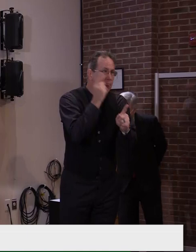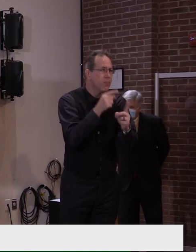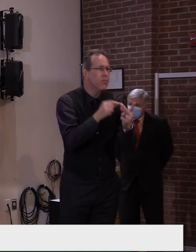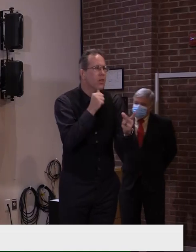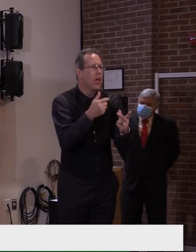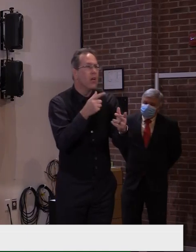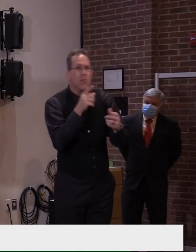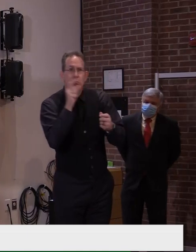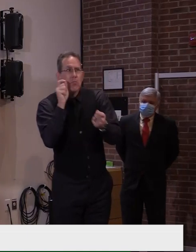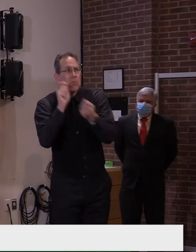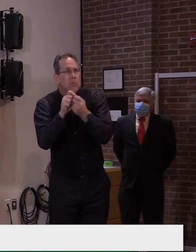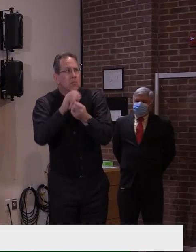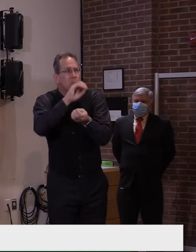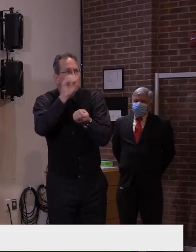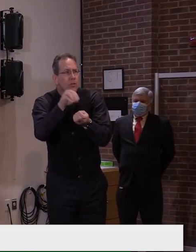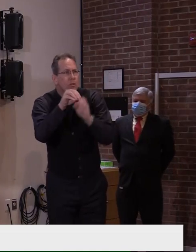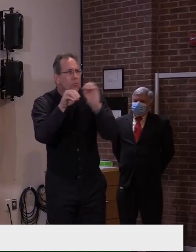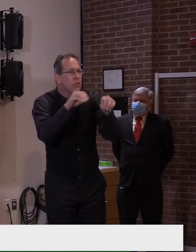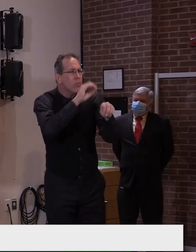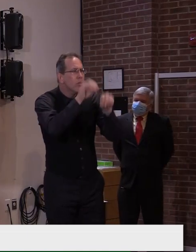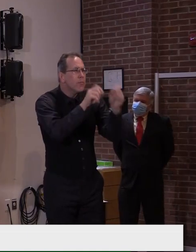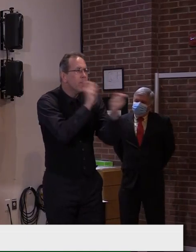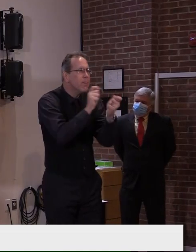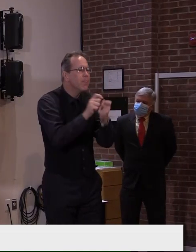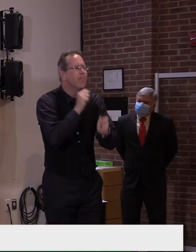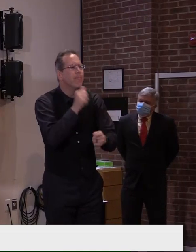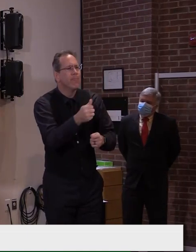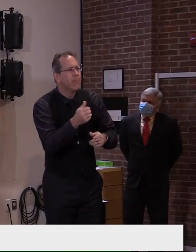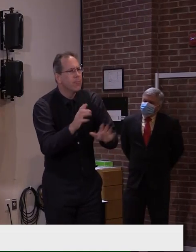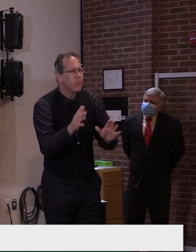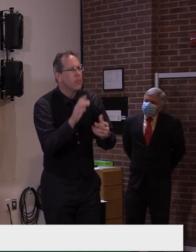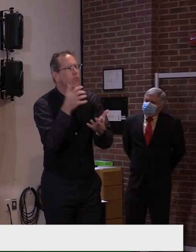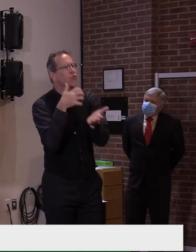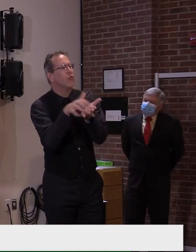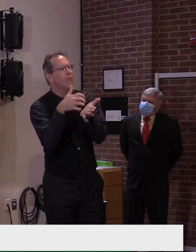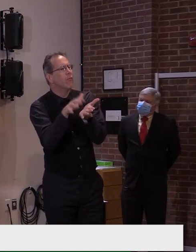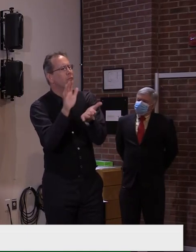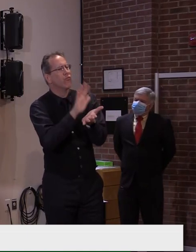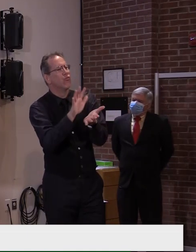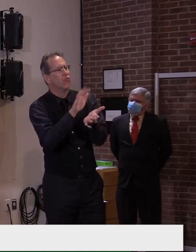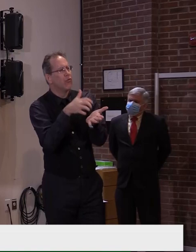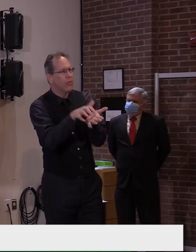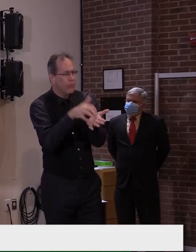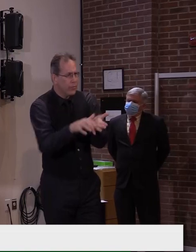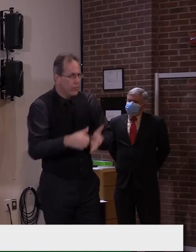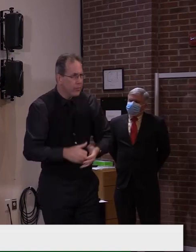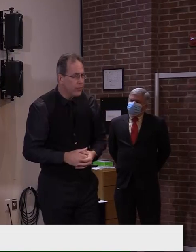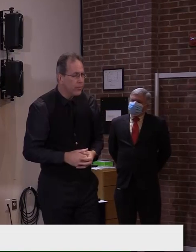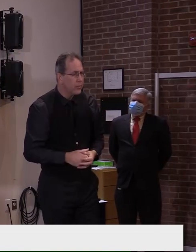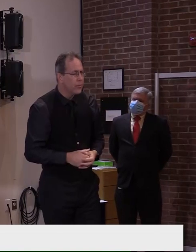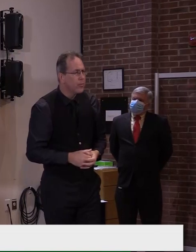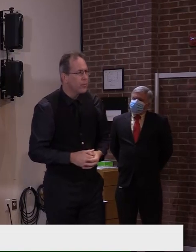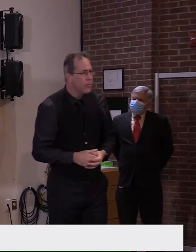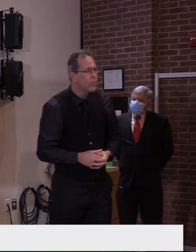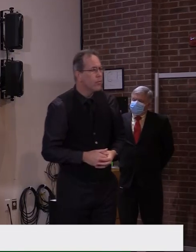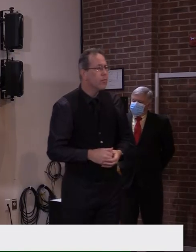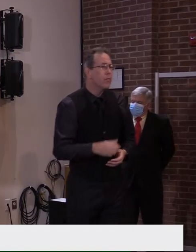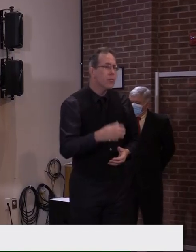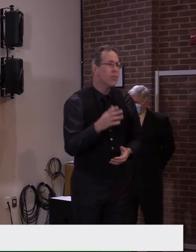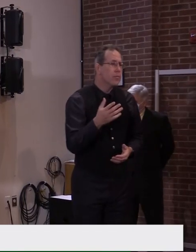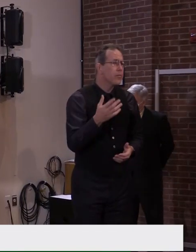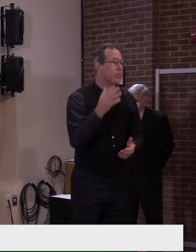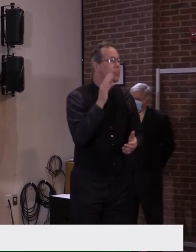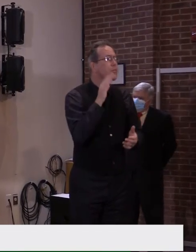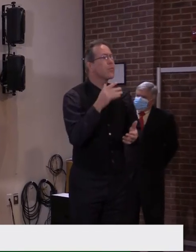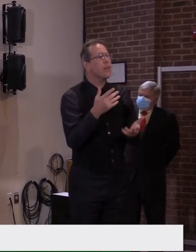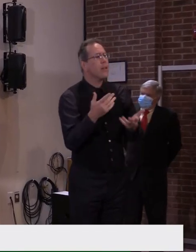in a much larger population with higher amounts of population in certain areas. We're included with probably